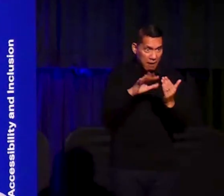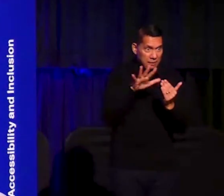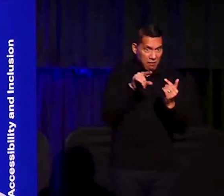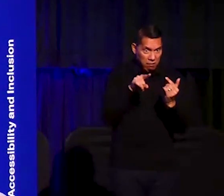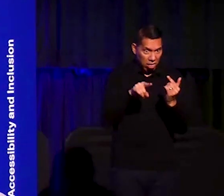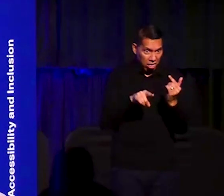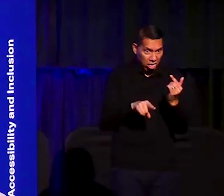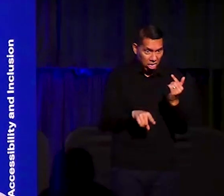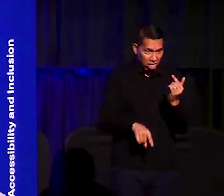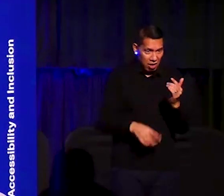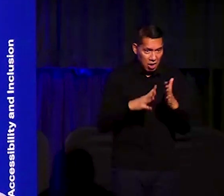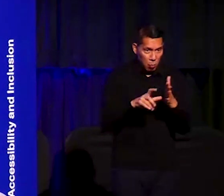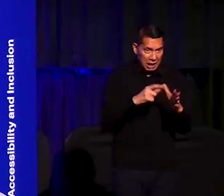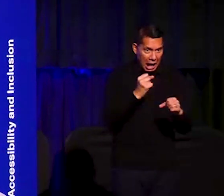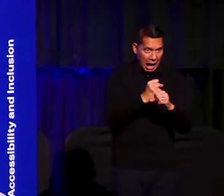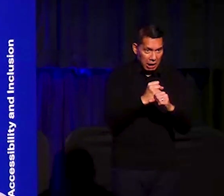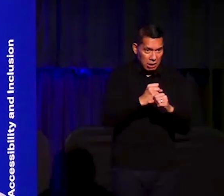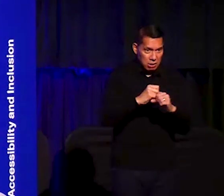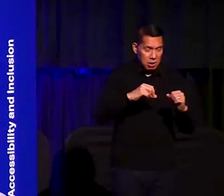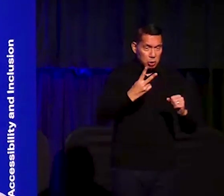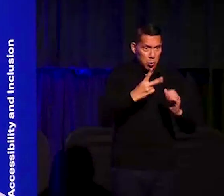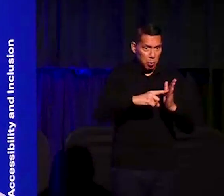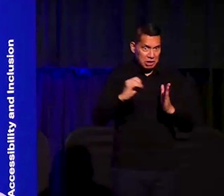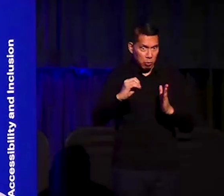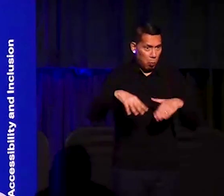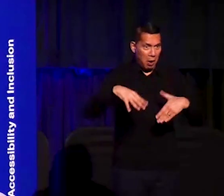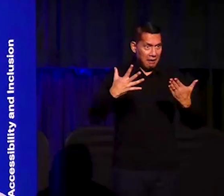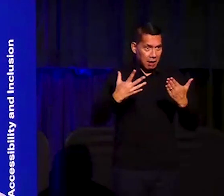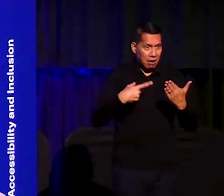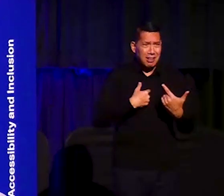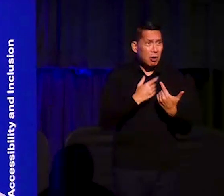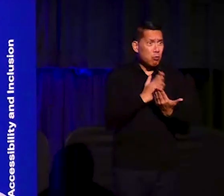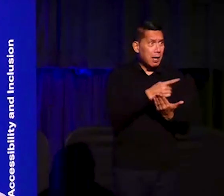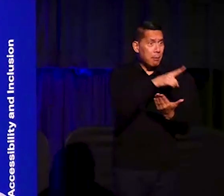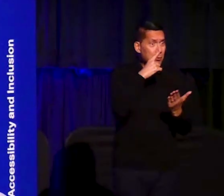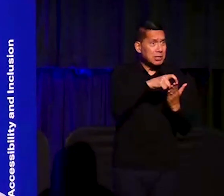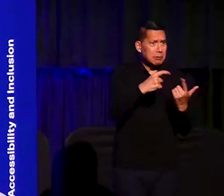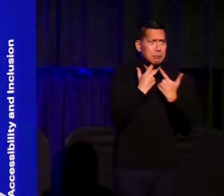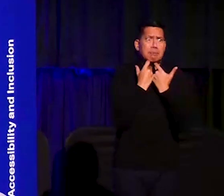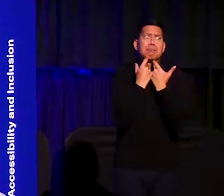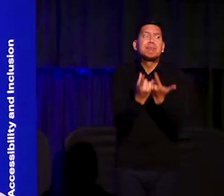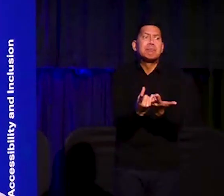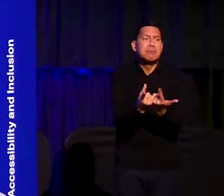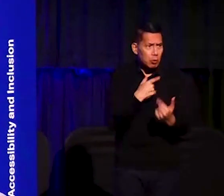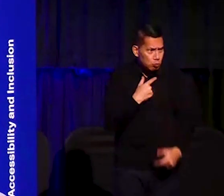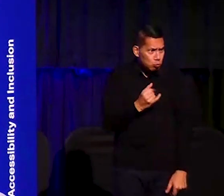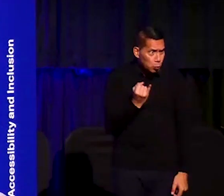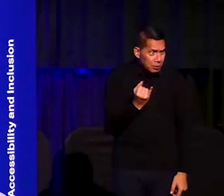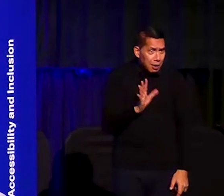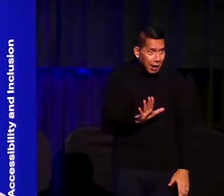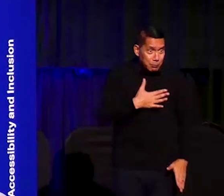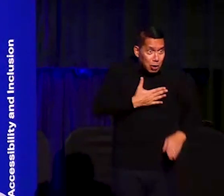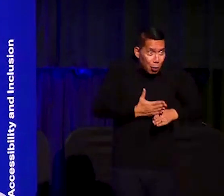of WCAG version 2.2 level AA. Rude. Um, I mean, it's